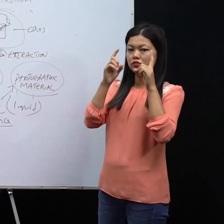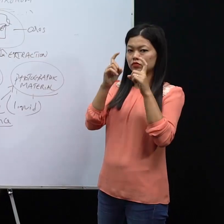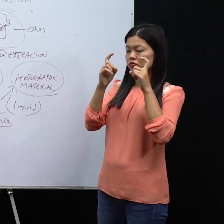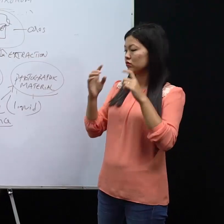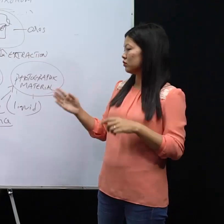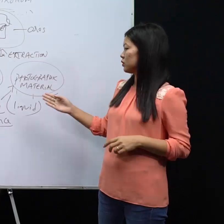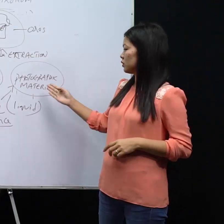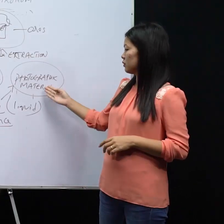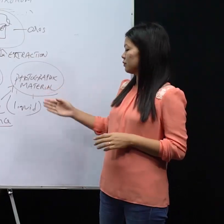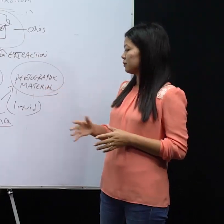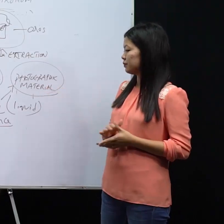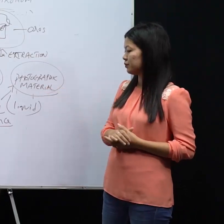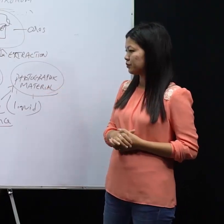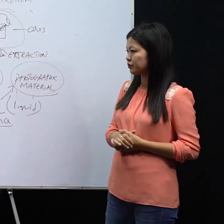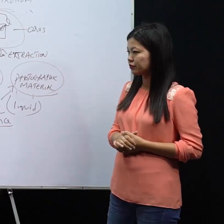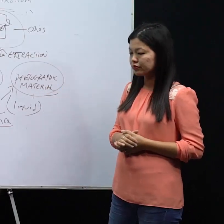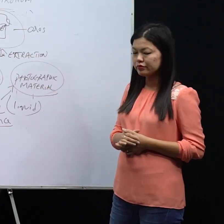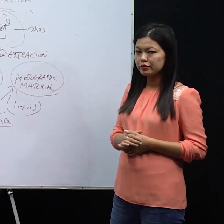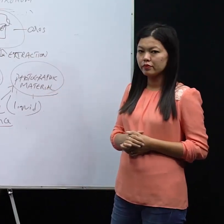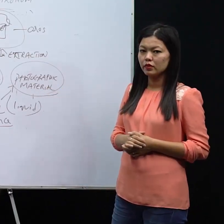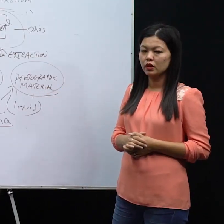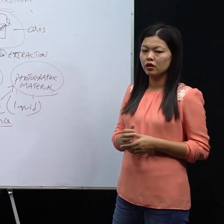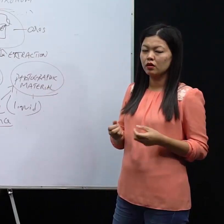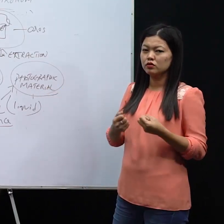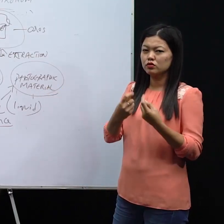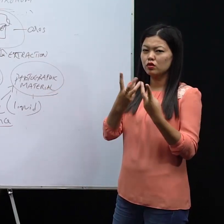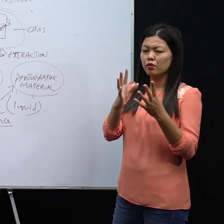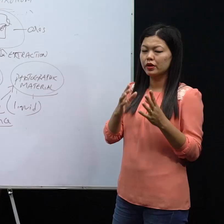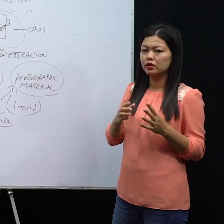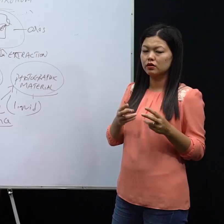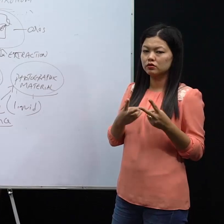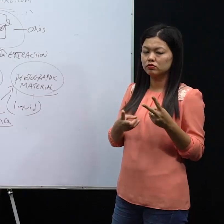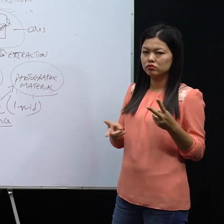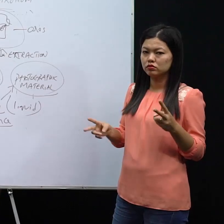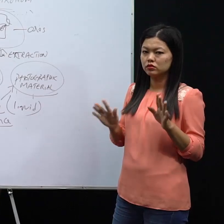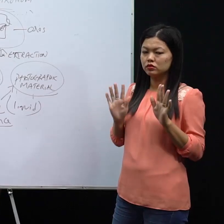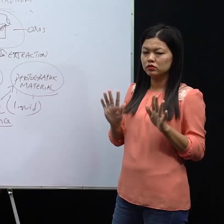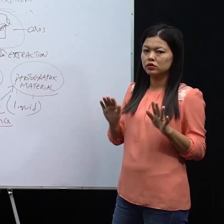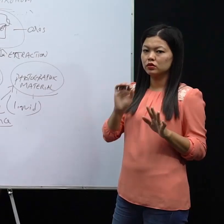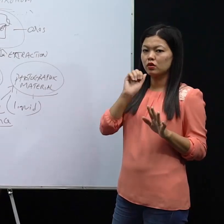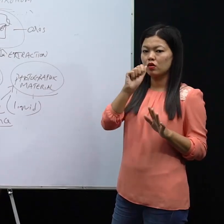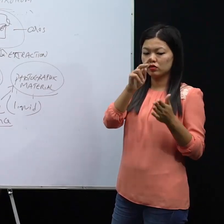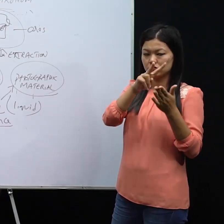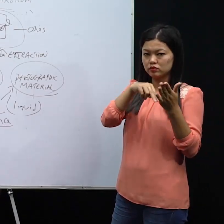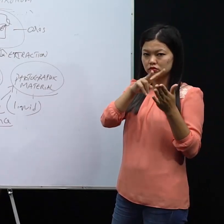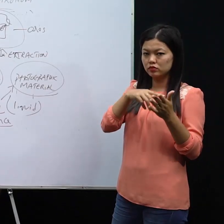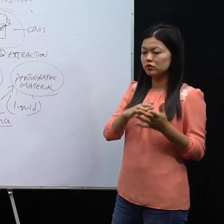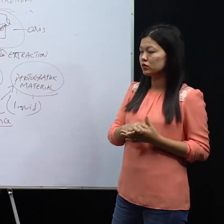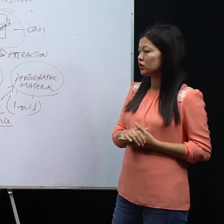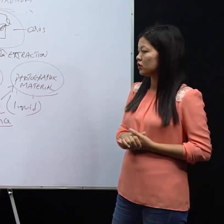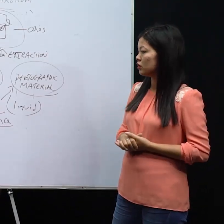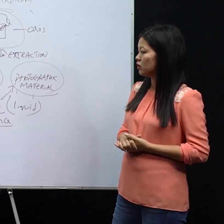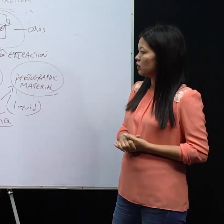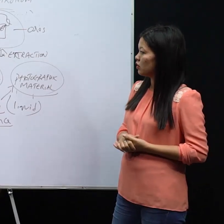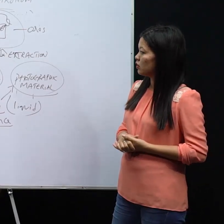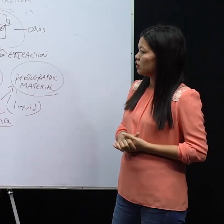Synthetic dyes, ointment, and many other products we get from, with the help of coal tar.